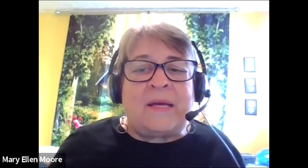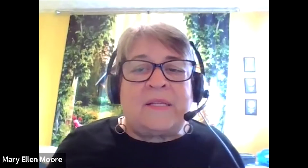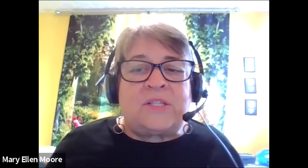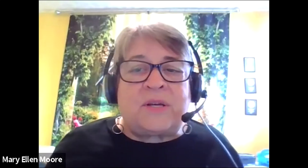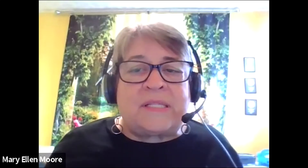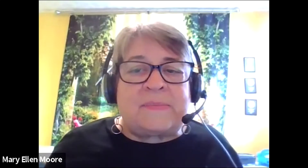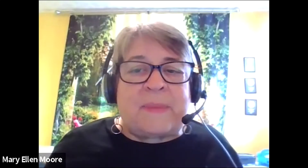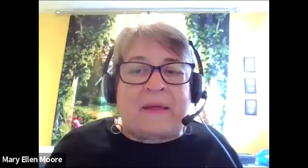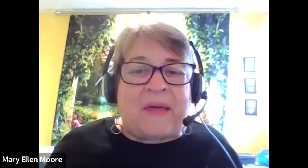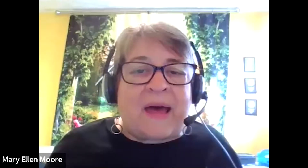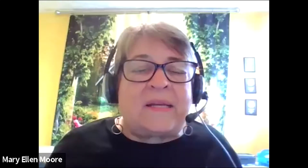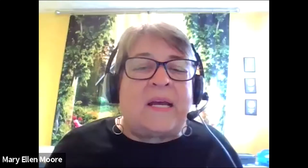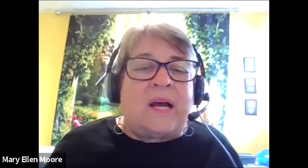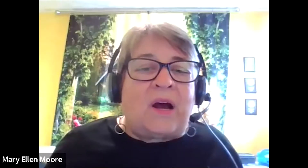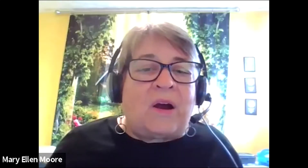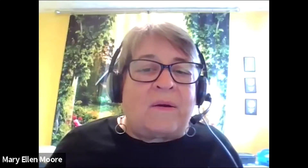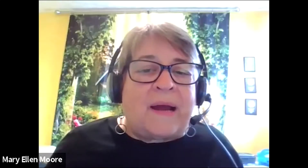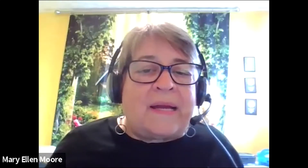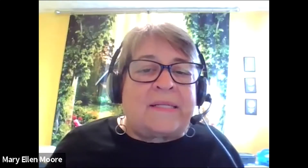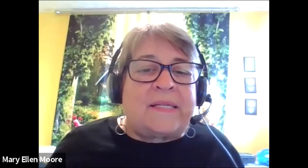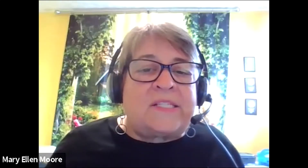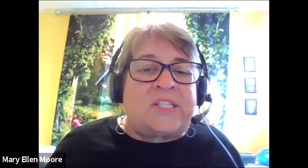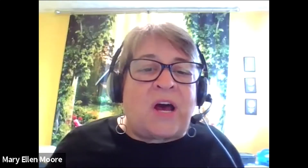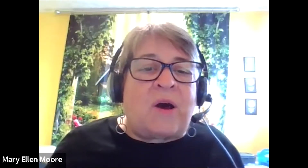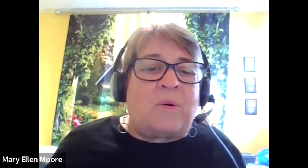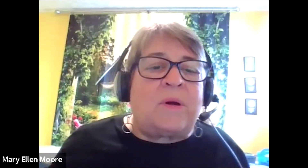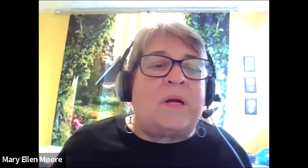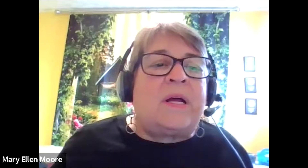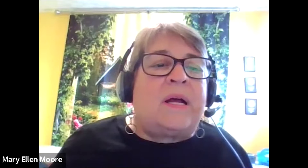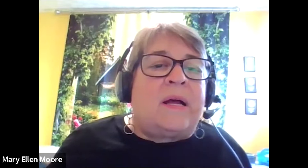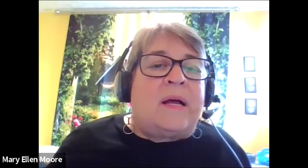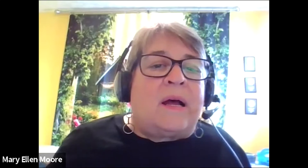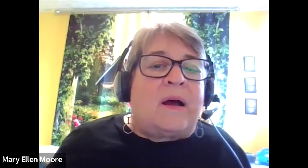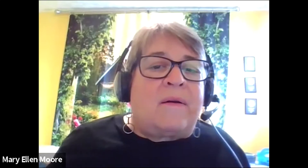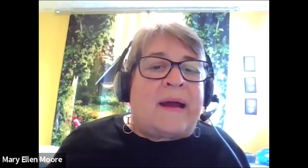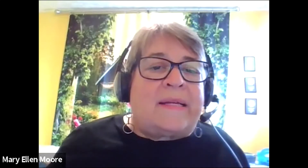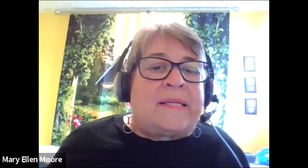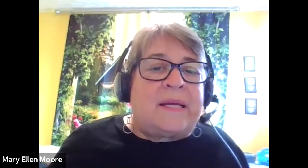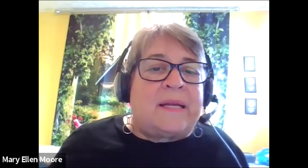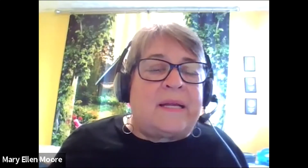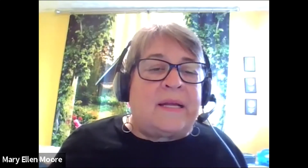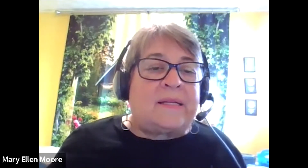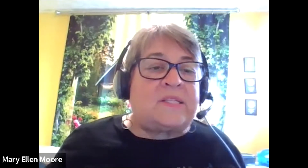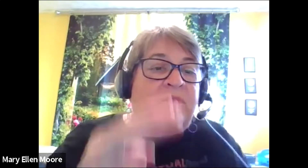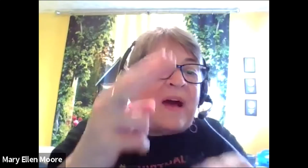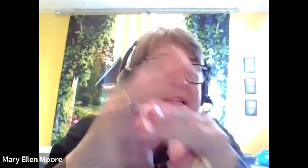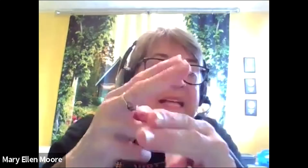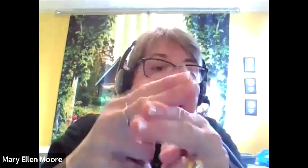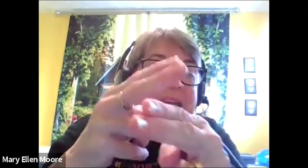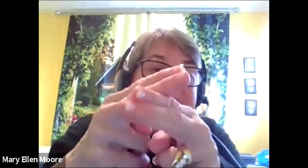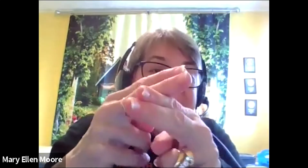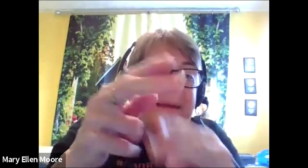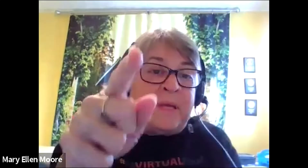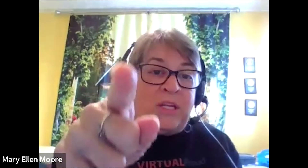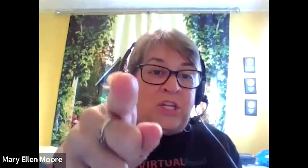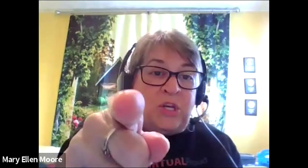So you can spell that. All right. So, all right. So if I say name